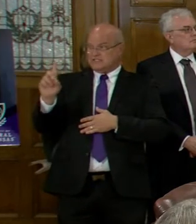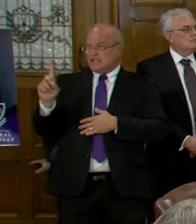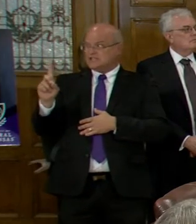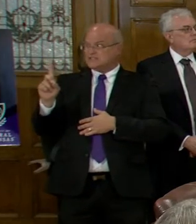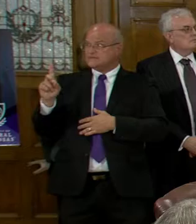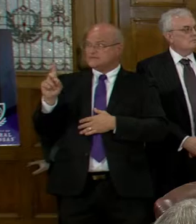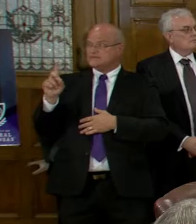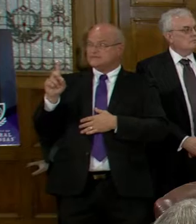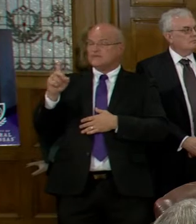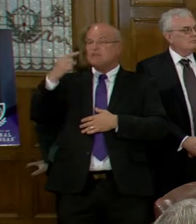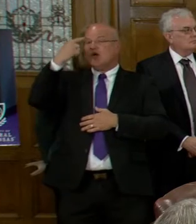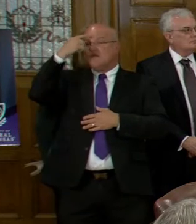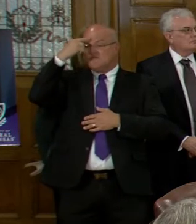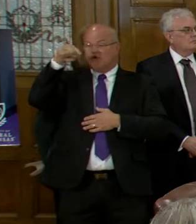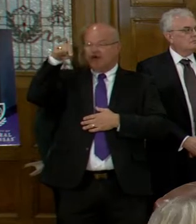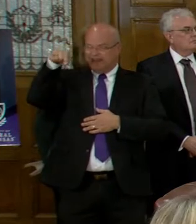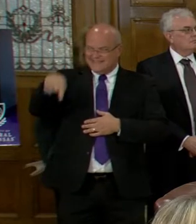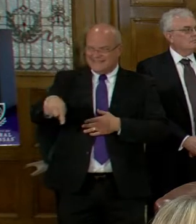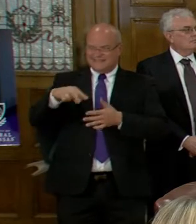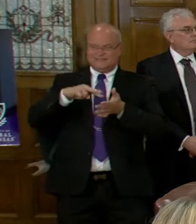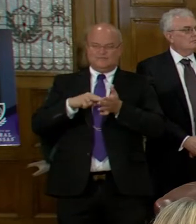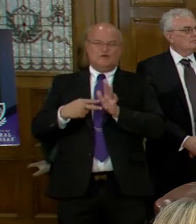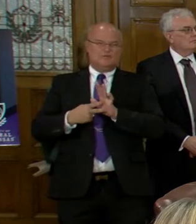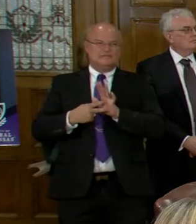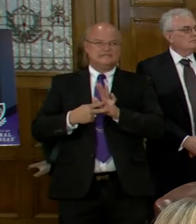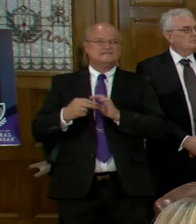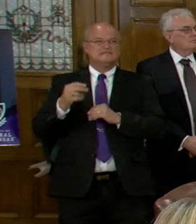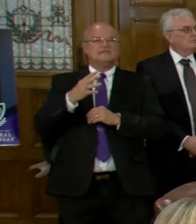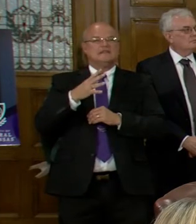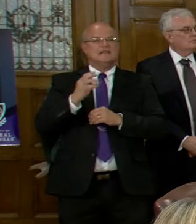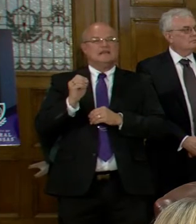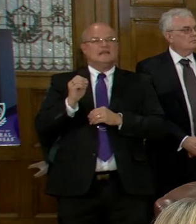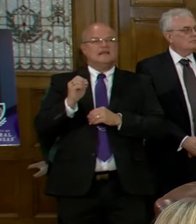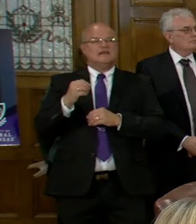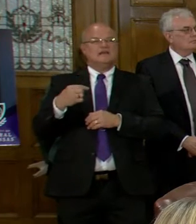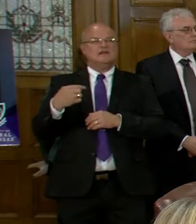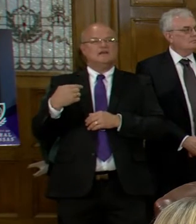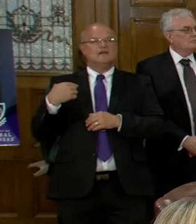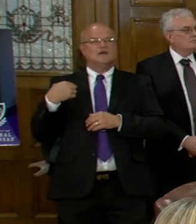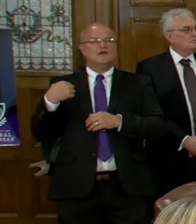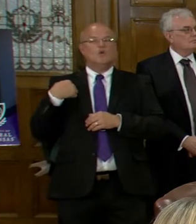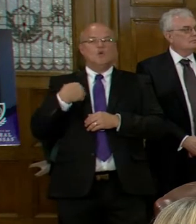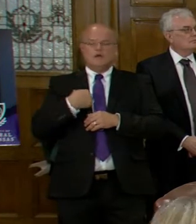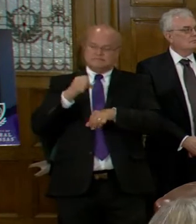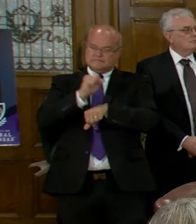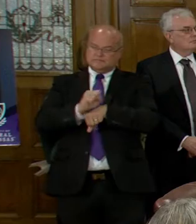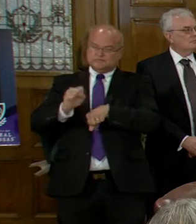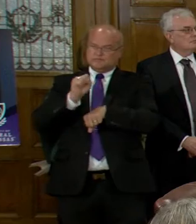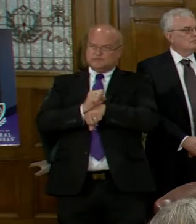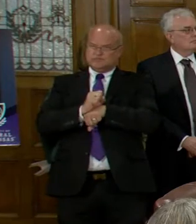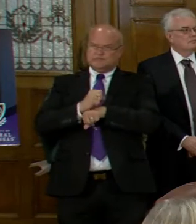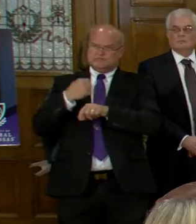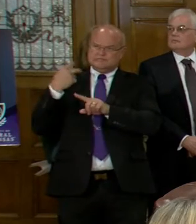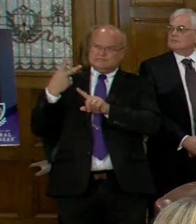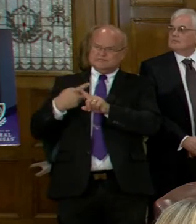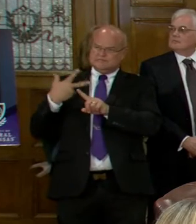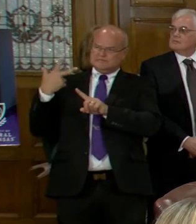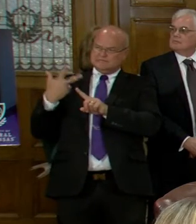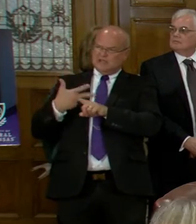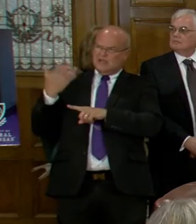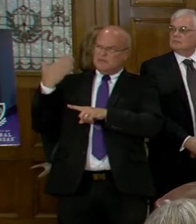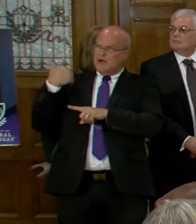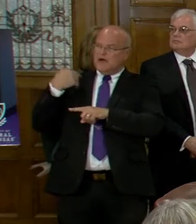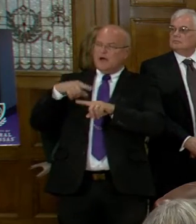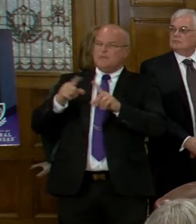Education for this purpose. And we have been working the last couple of months on this project,